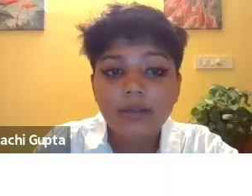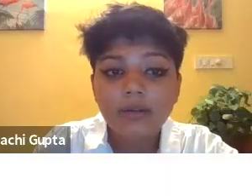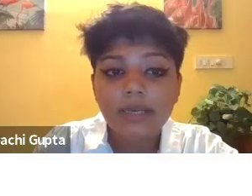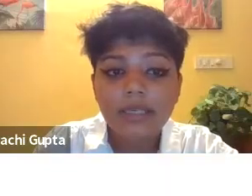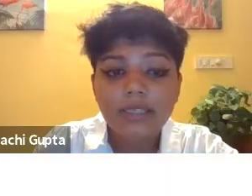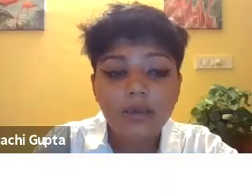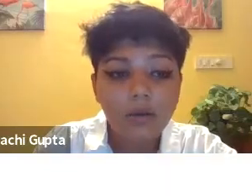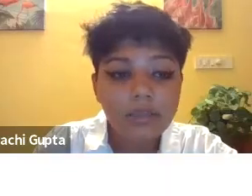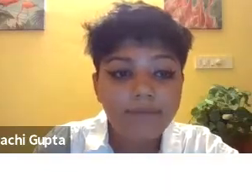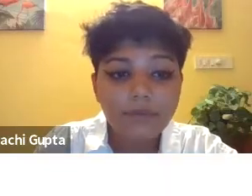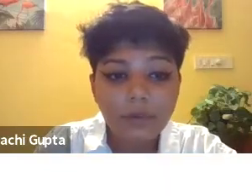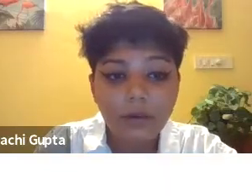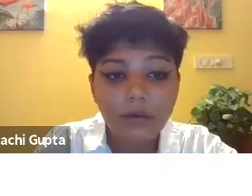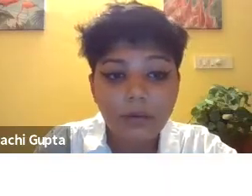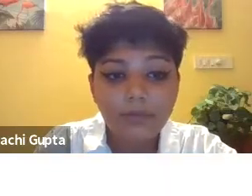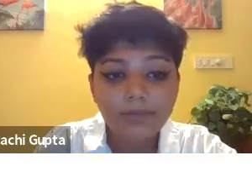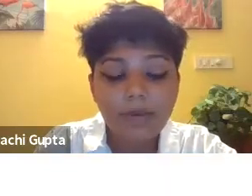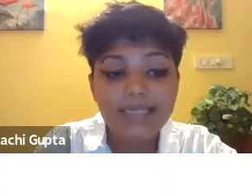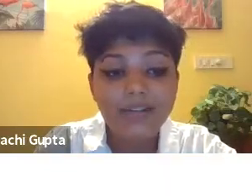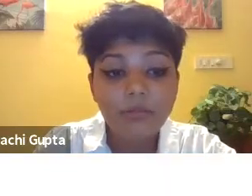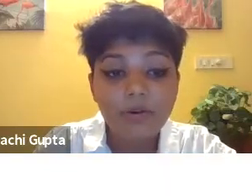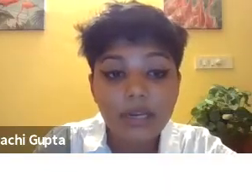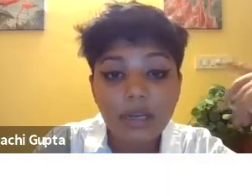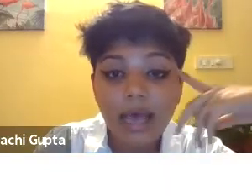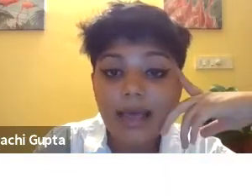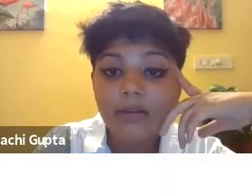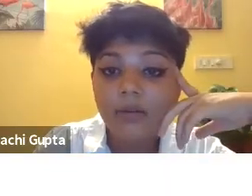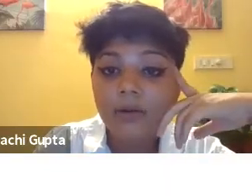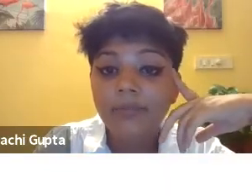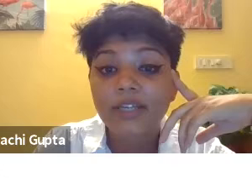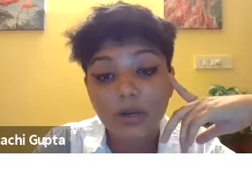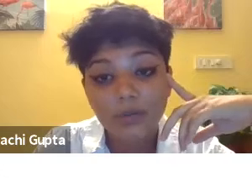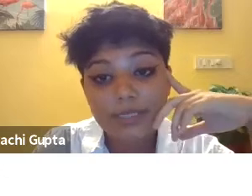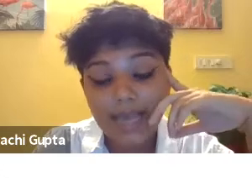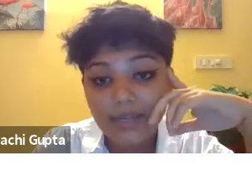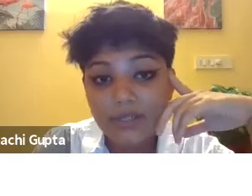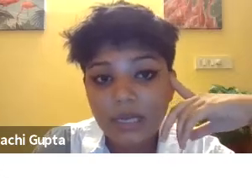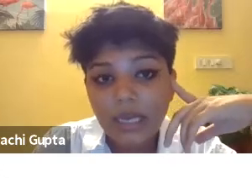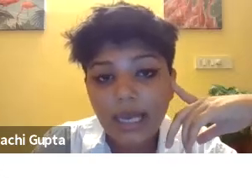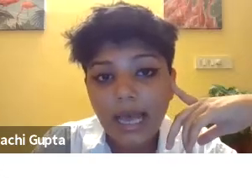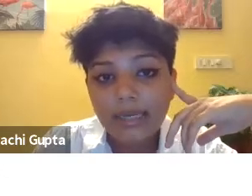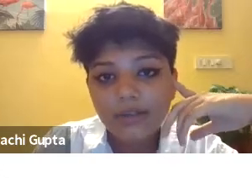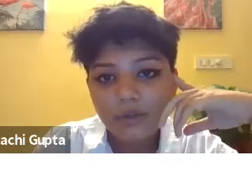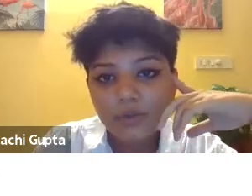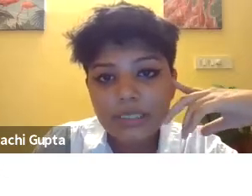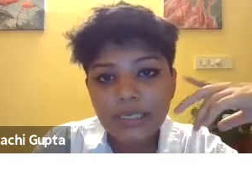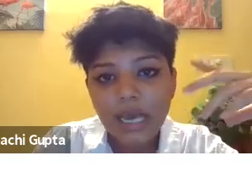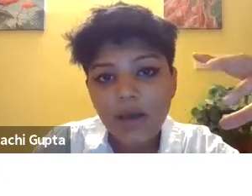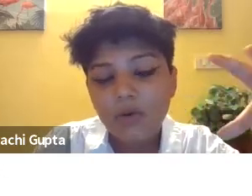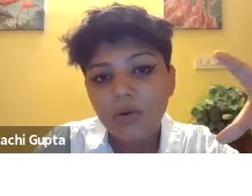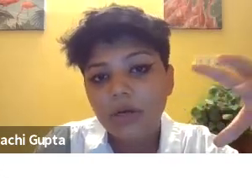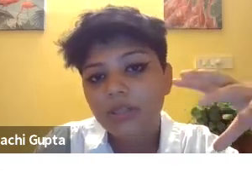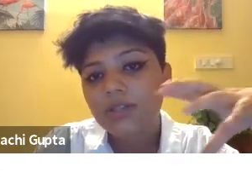look at here is on the left by Sash and Murray, and on the right by John Edward Sash. And you would